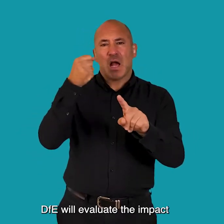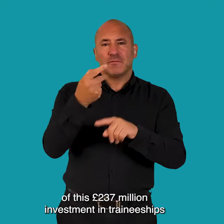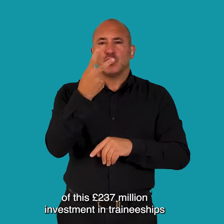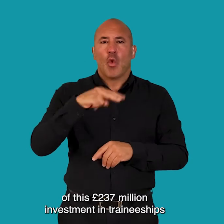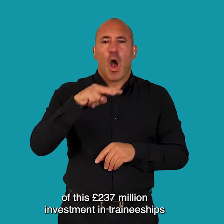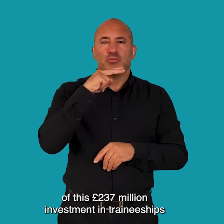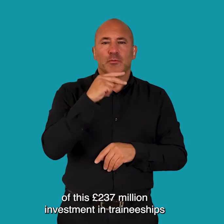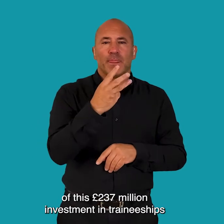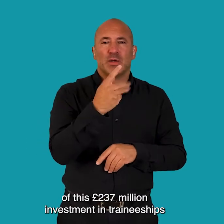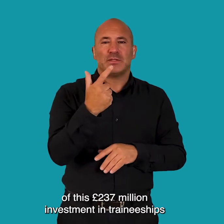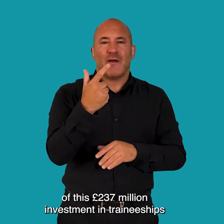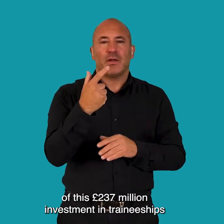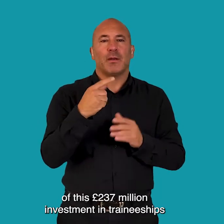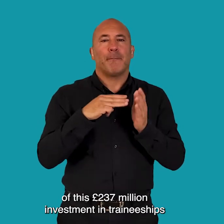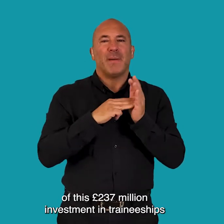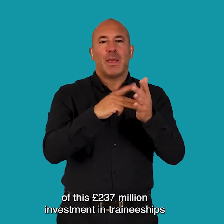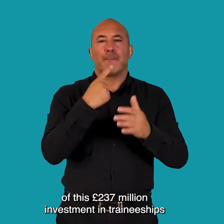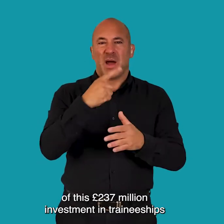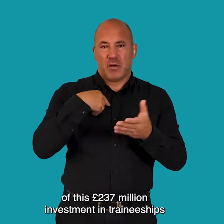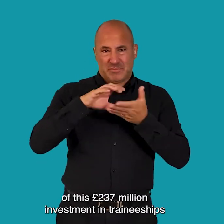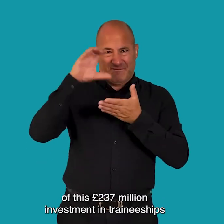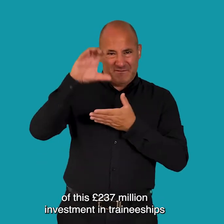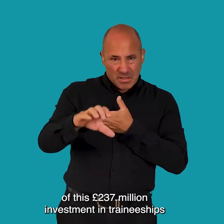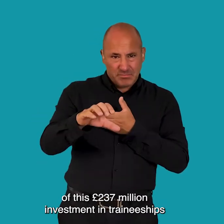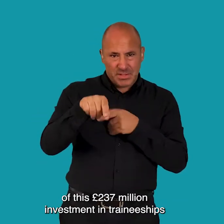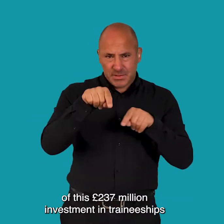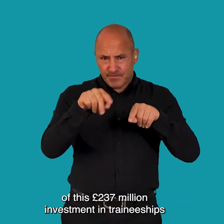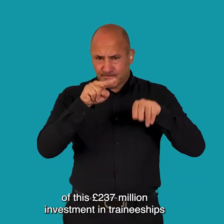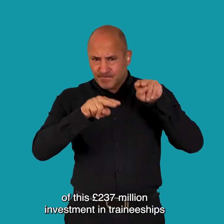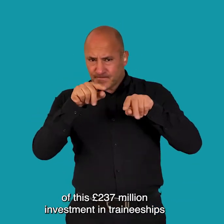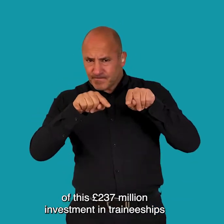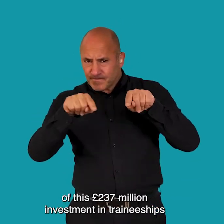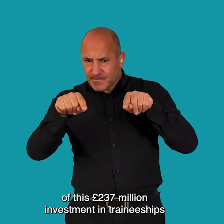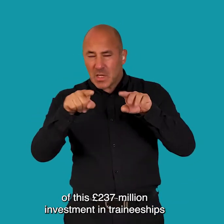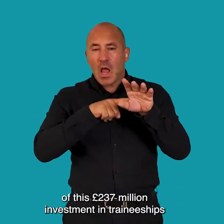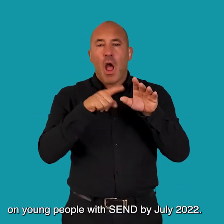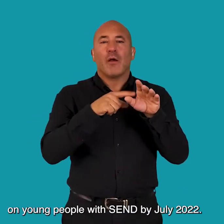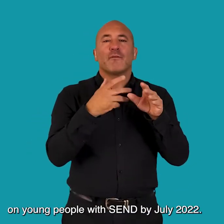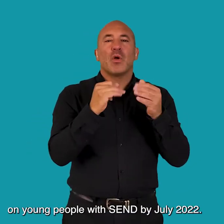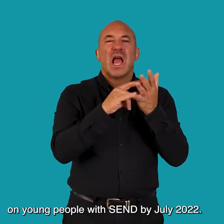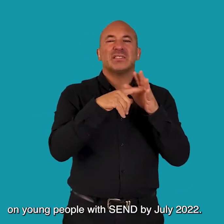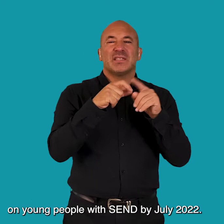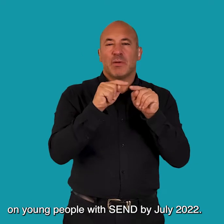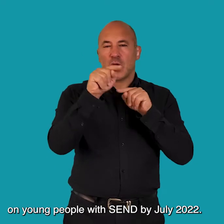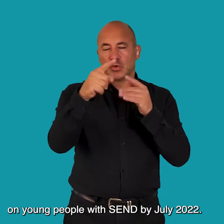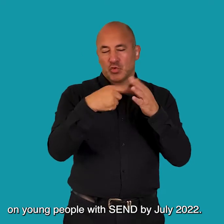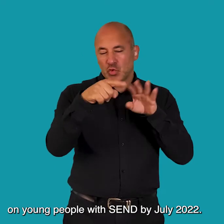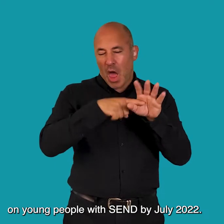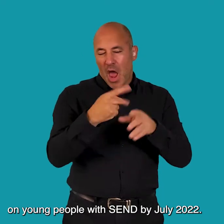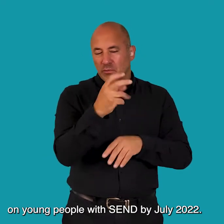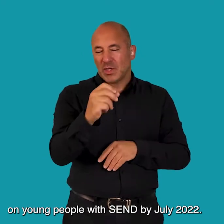this £237 million investment in traineeships on young people with SEND by